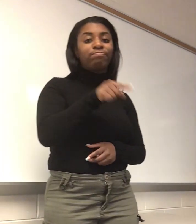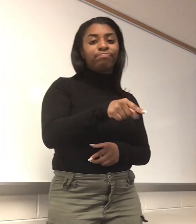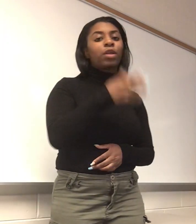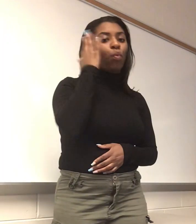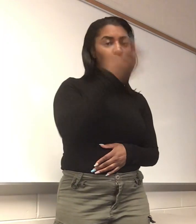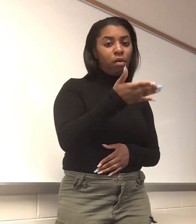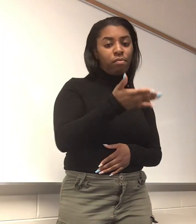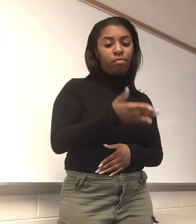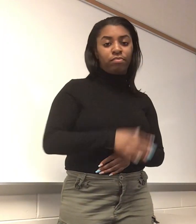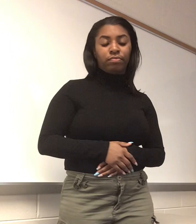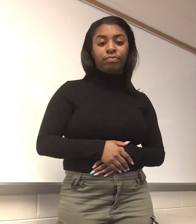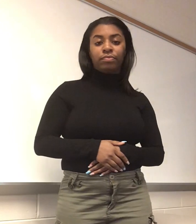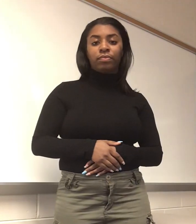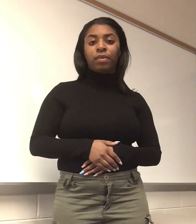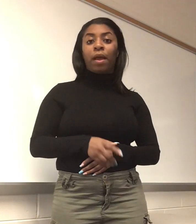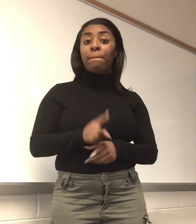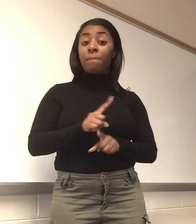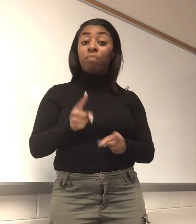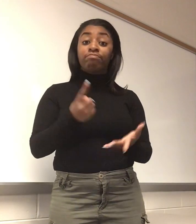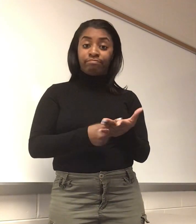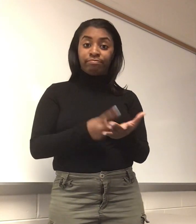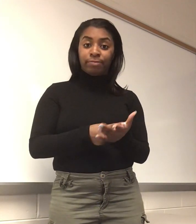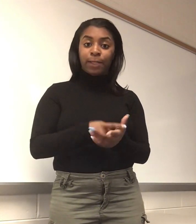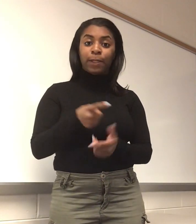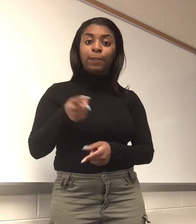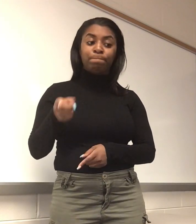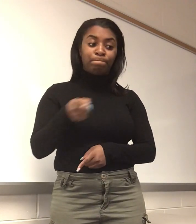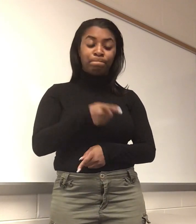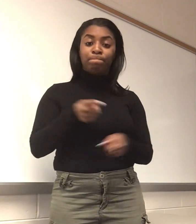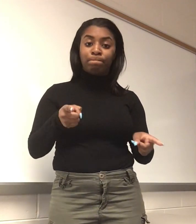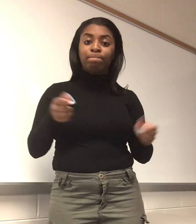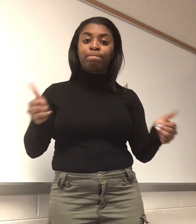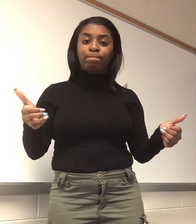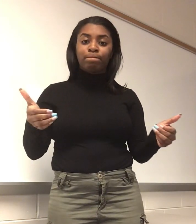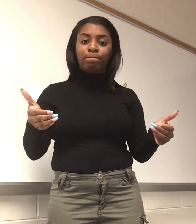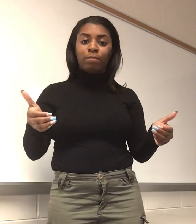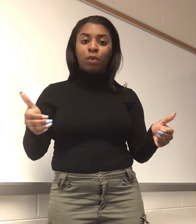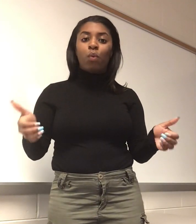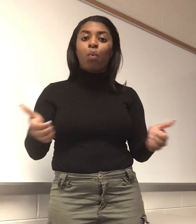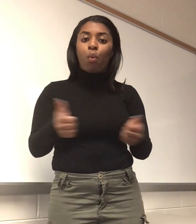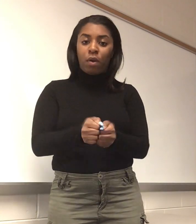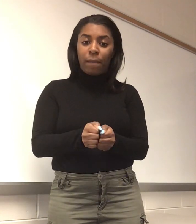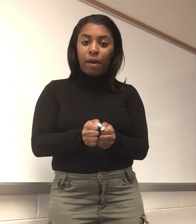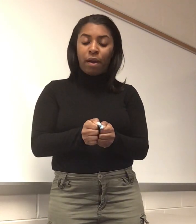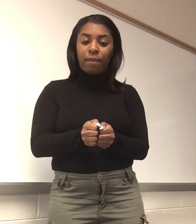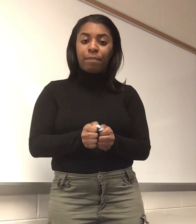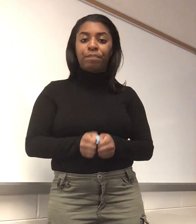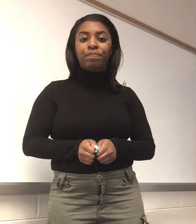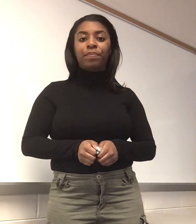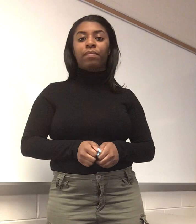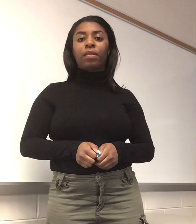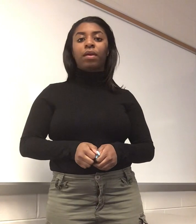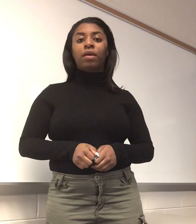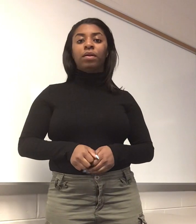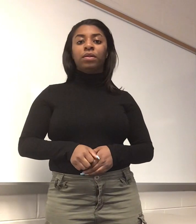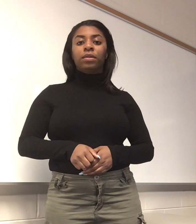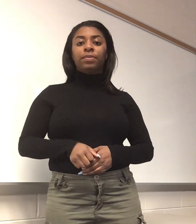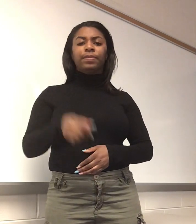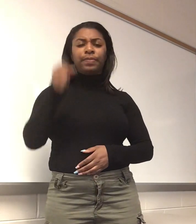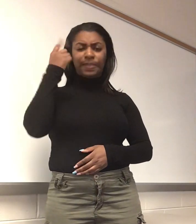do merge, do combine. Okay. Does all that make sense? Okay, so let's hear from you. What are some examples first from literature?